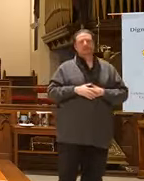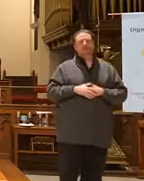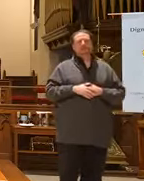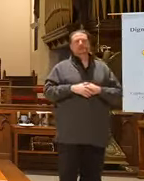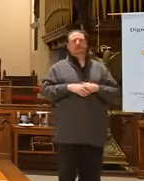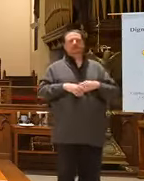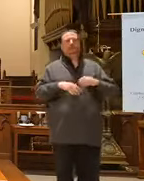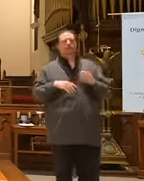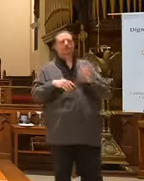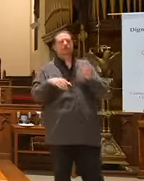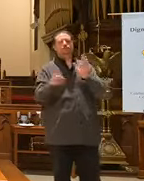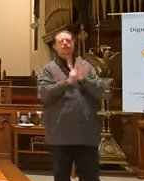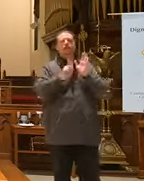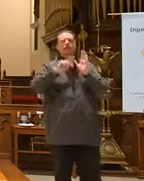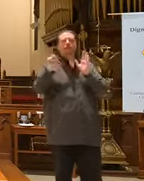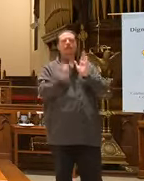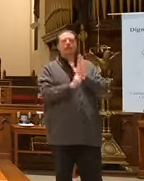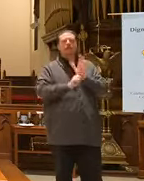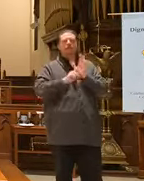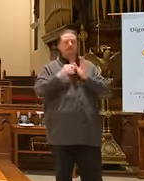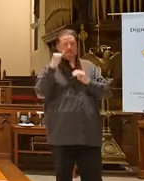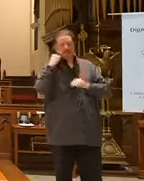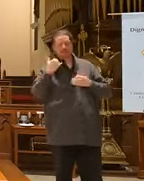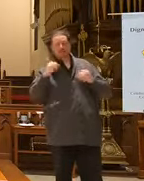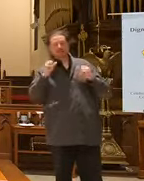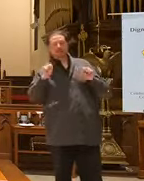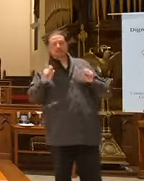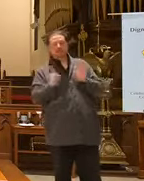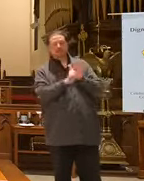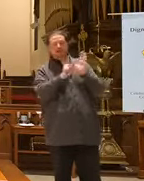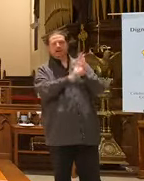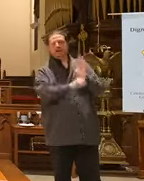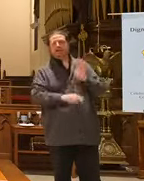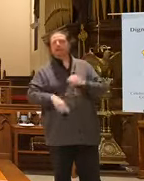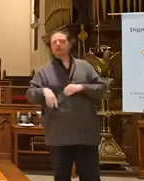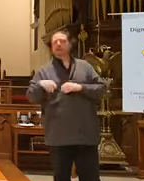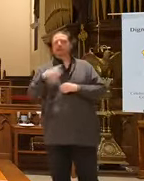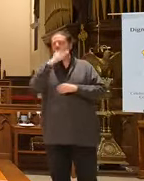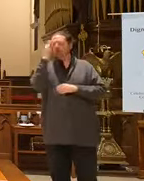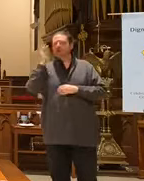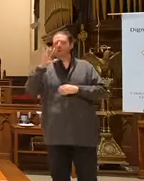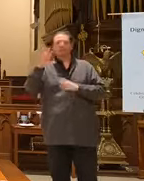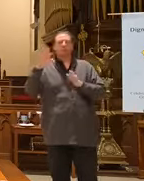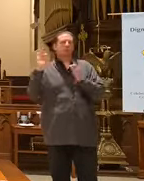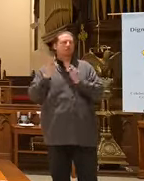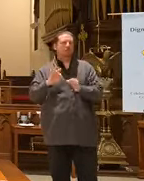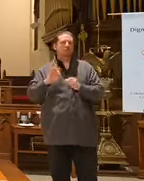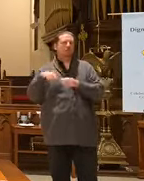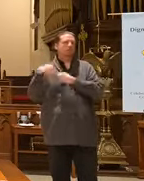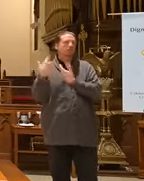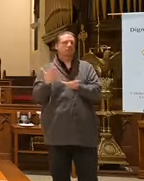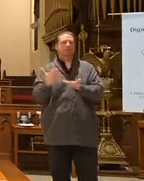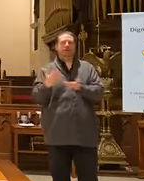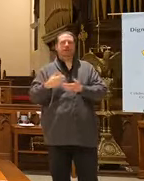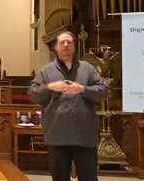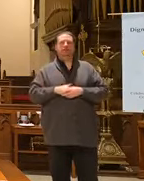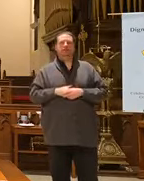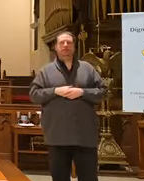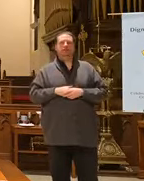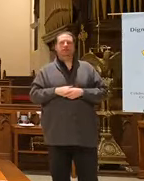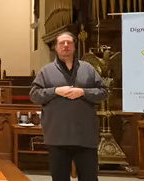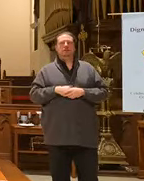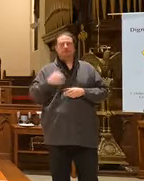Ring the bells that still can ring. Forget your perfect offering. There